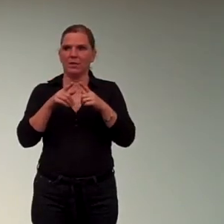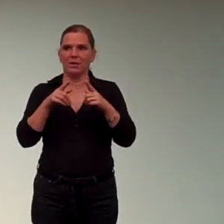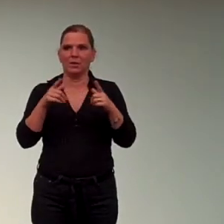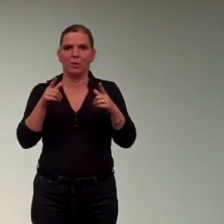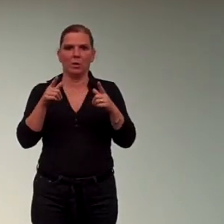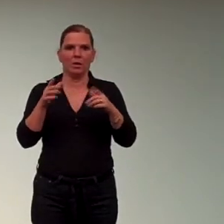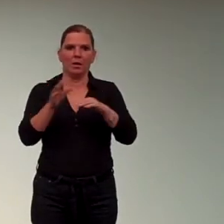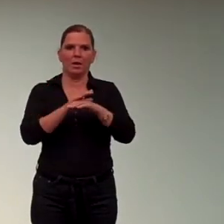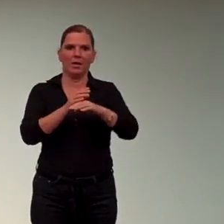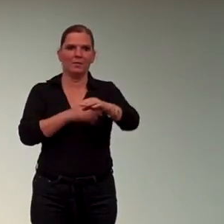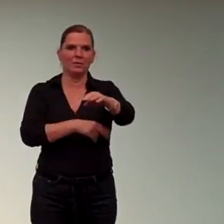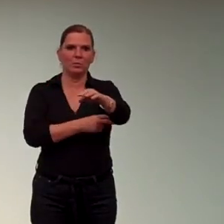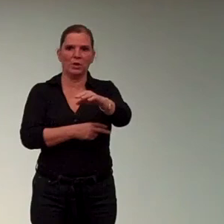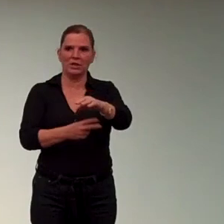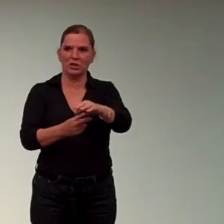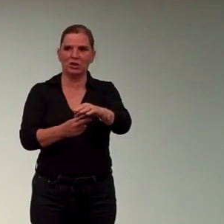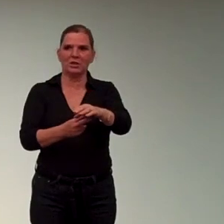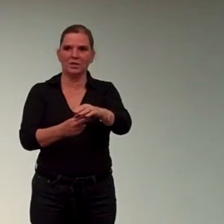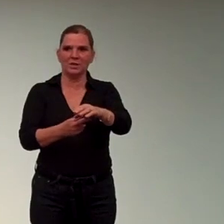bridge.